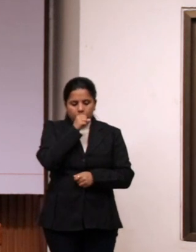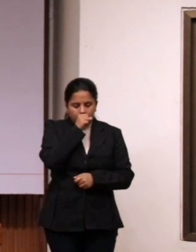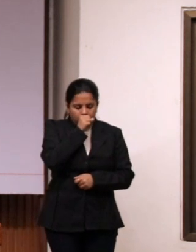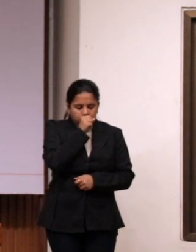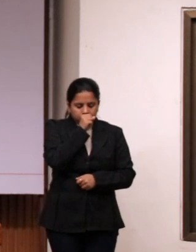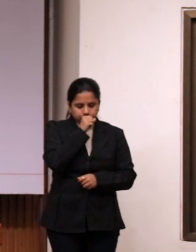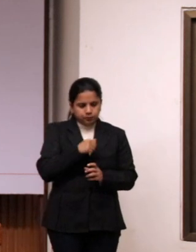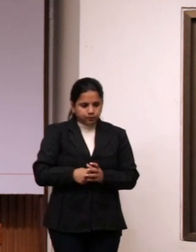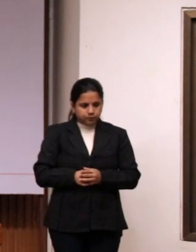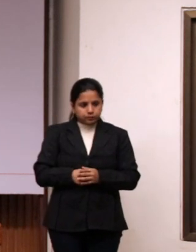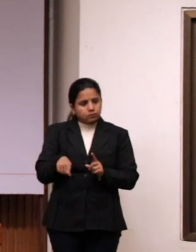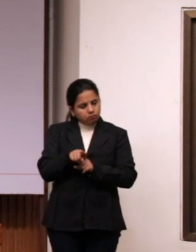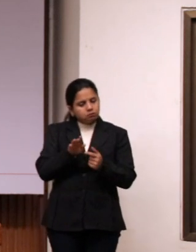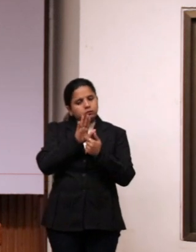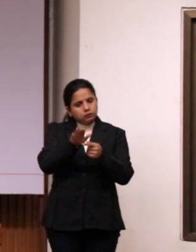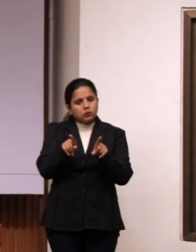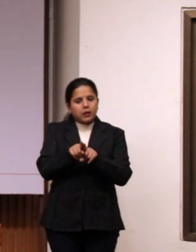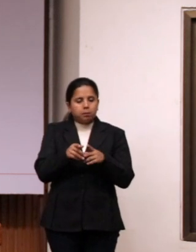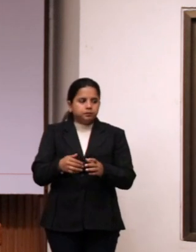So that way it is coming up.